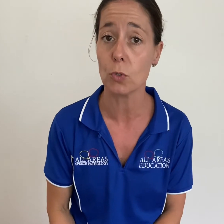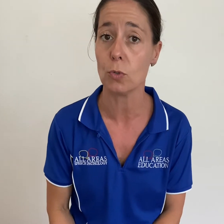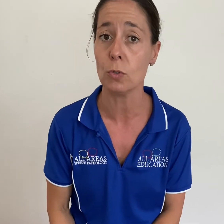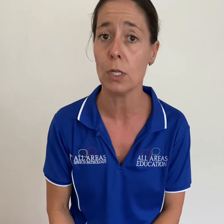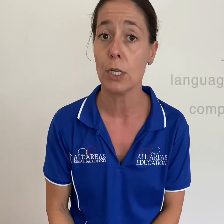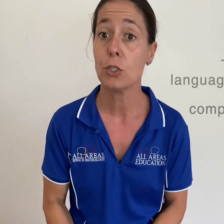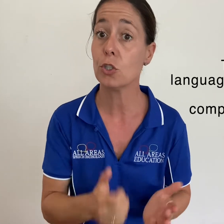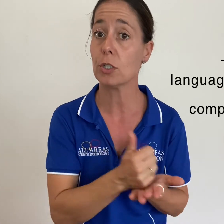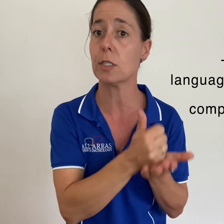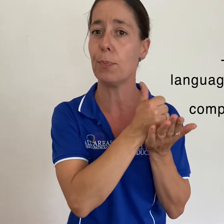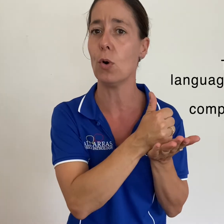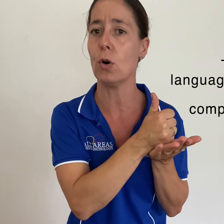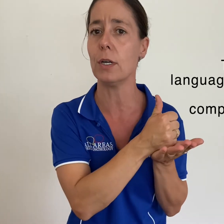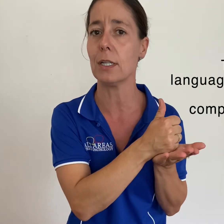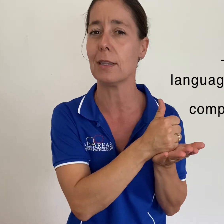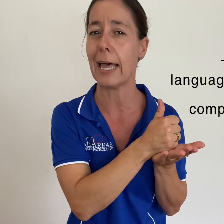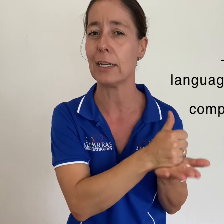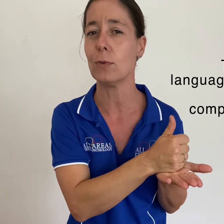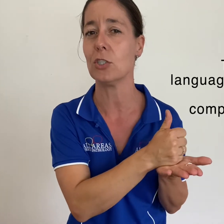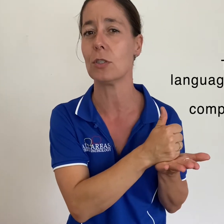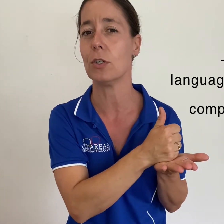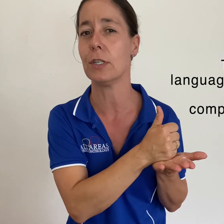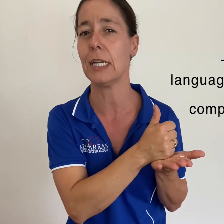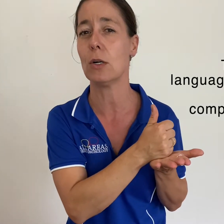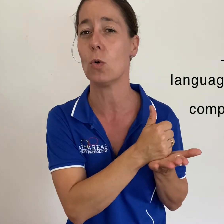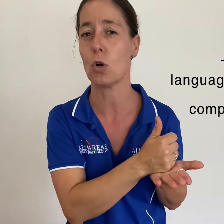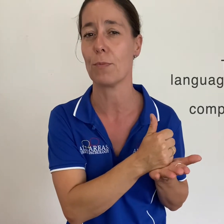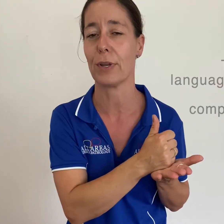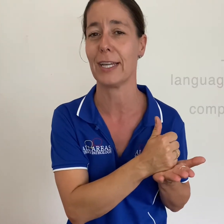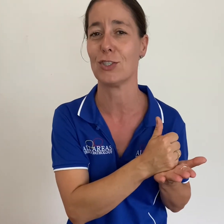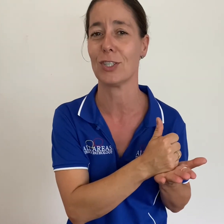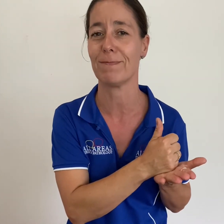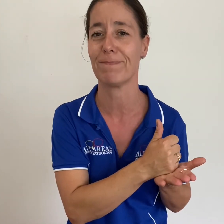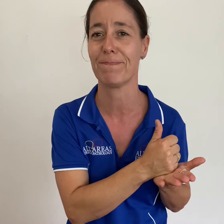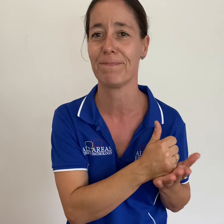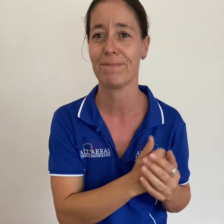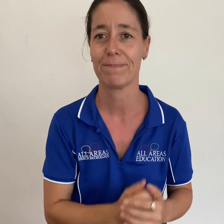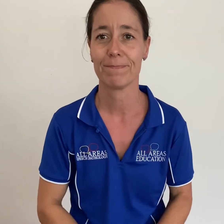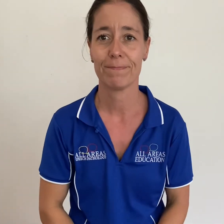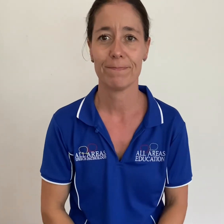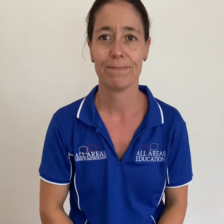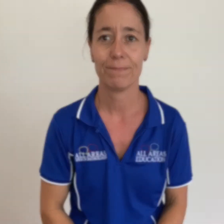tool to support language learning or comprehension.